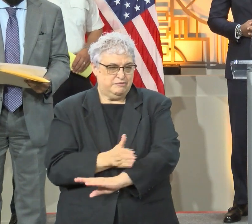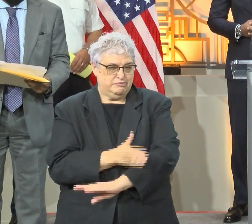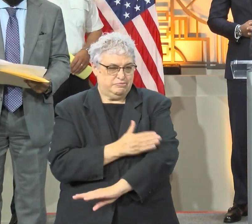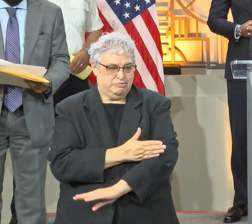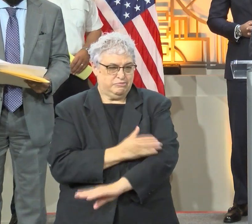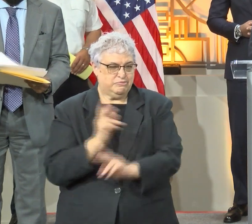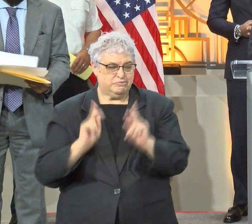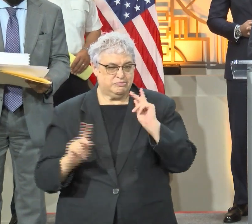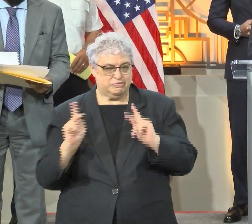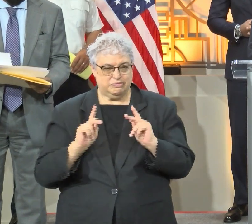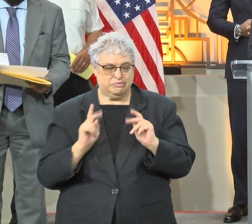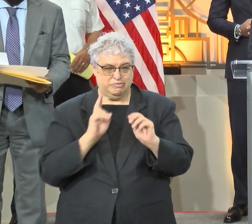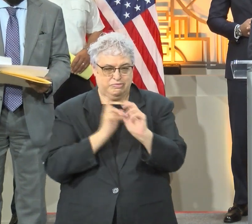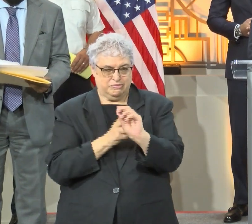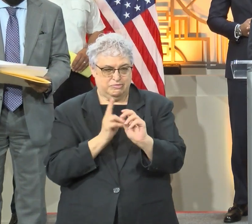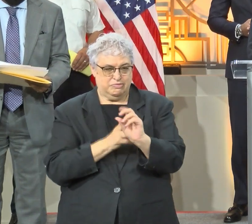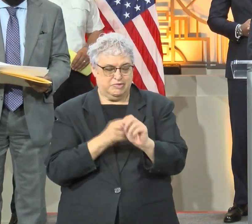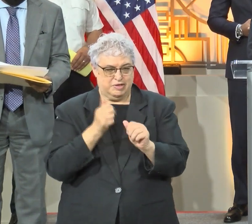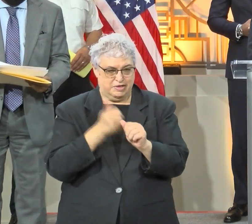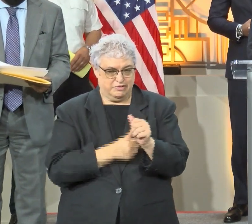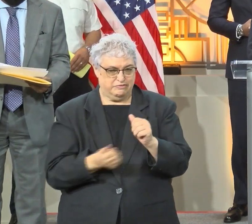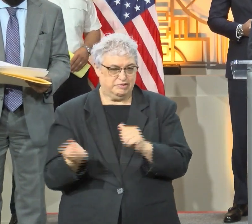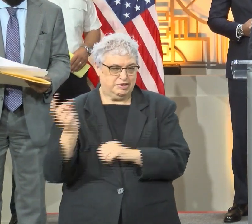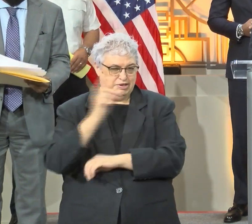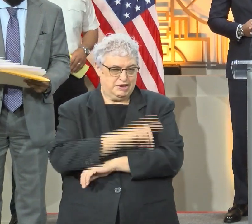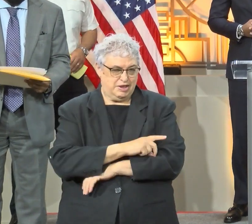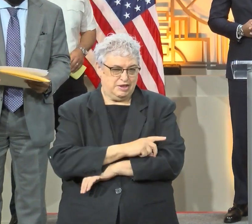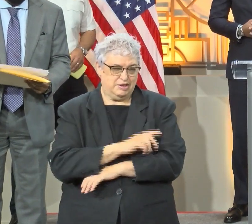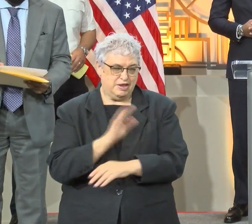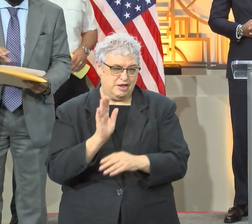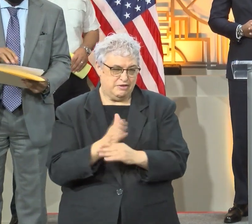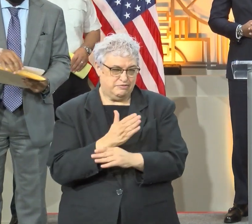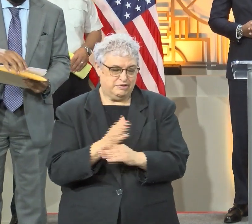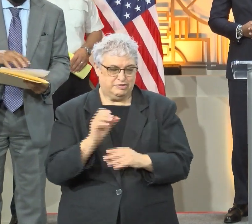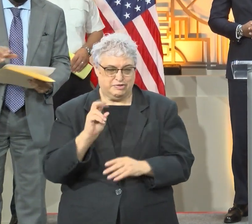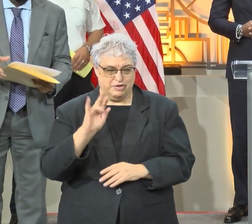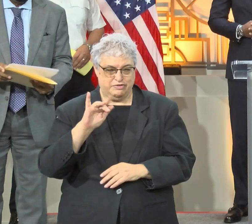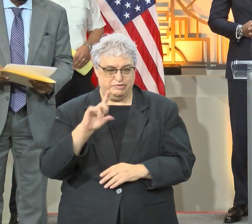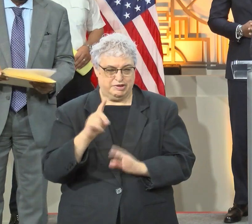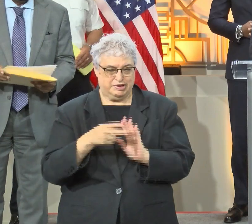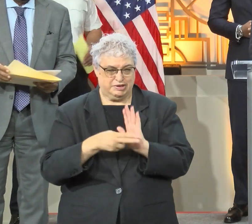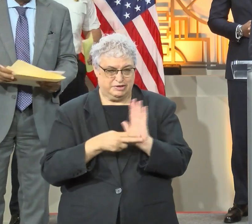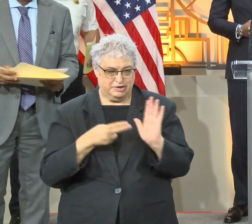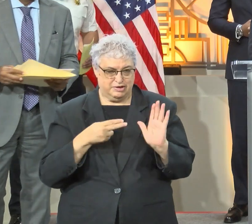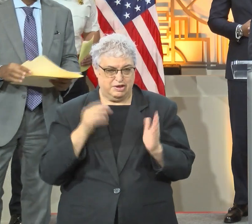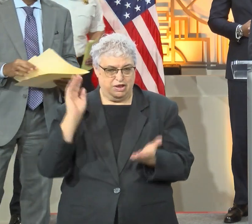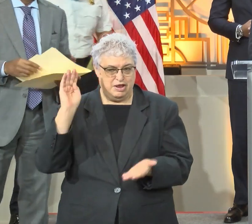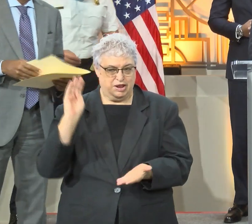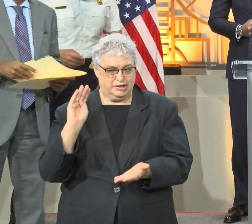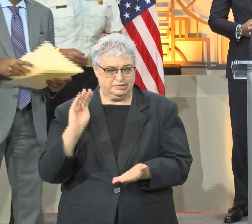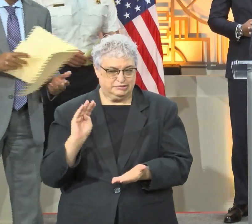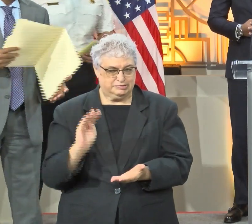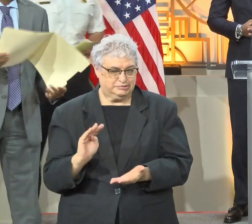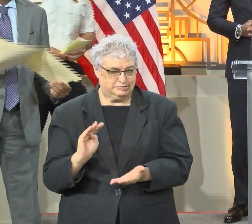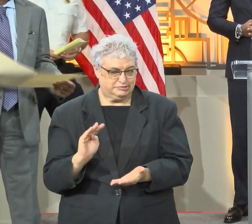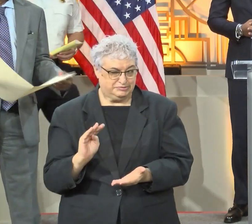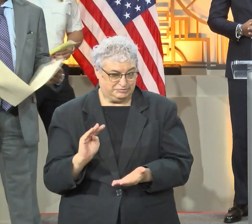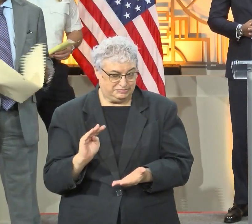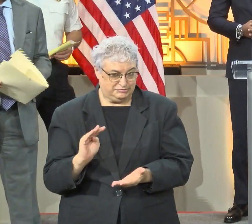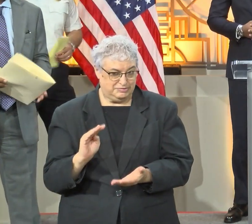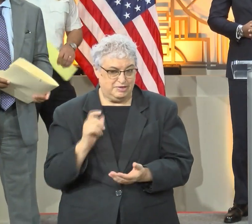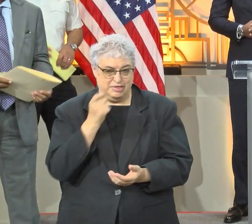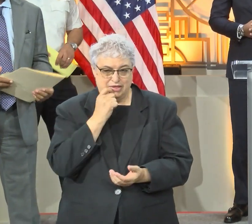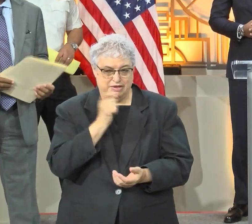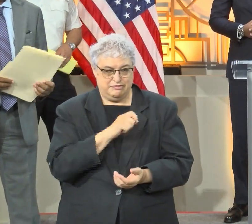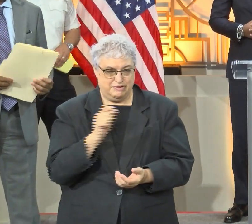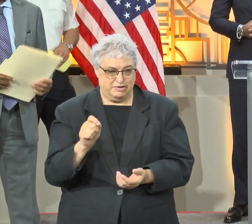number of patients being admitted per day on average who have COVID diagnoses continues to drop. And then, therefore,